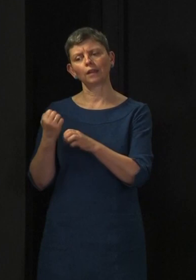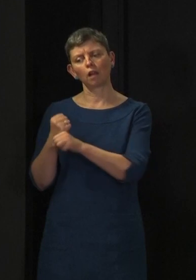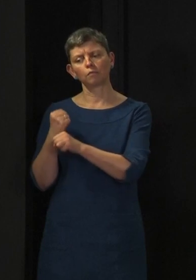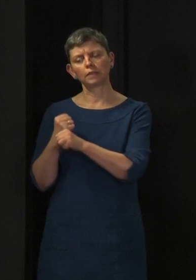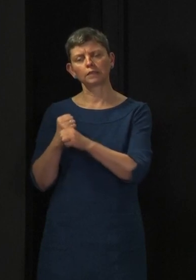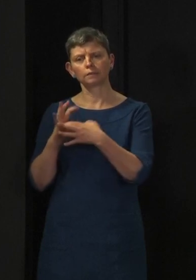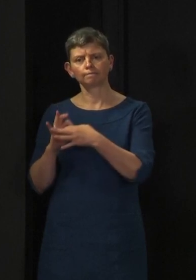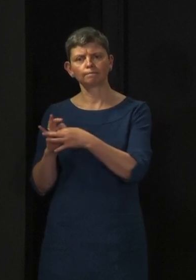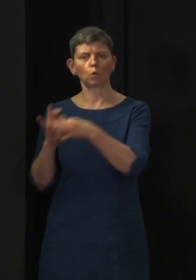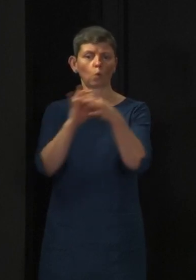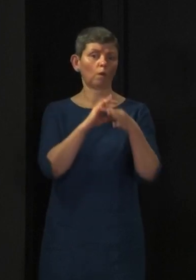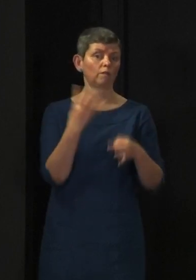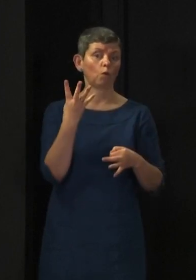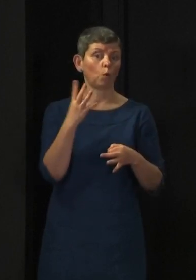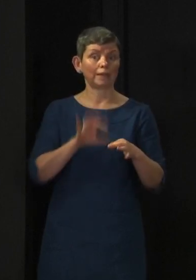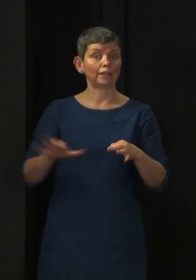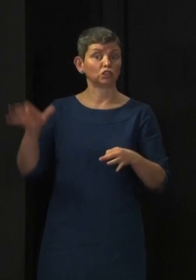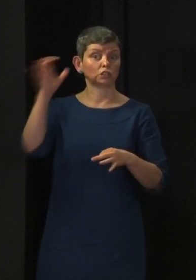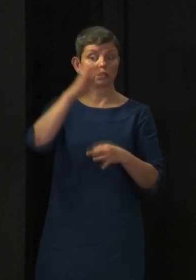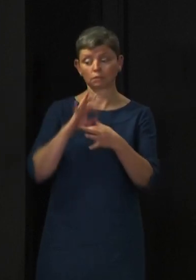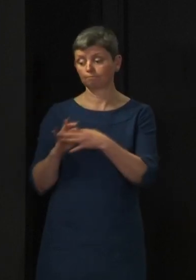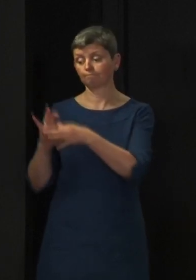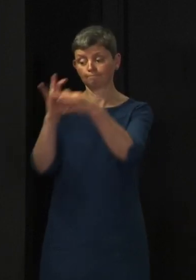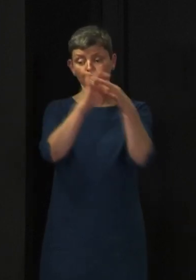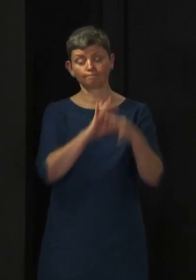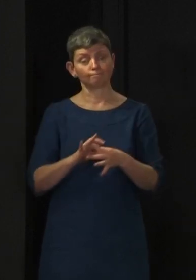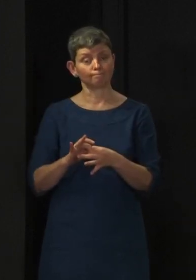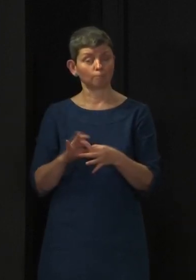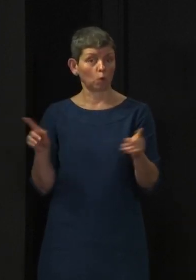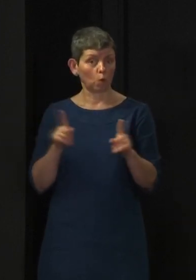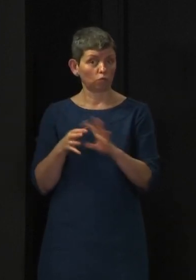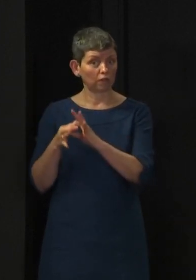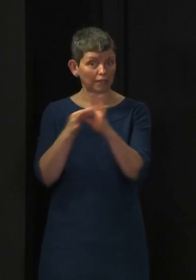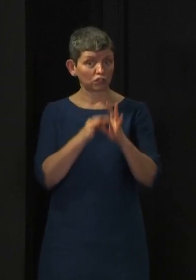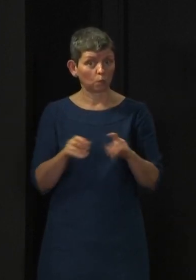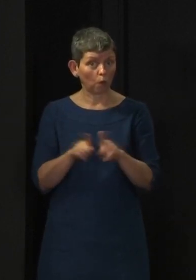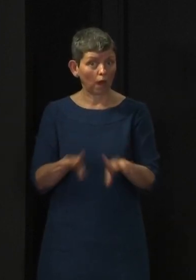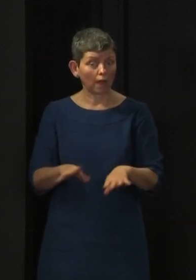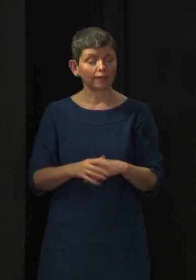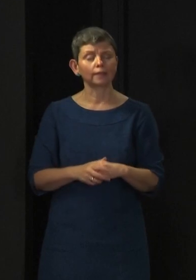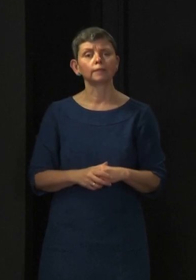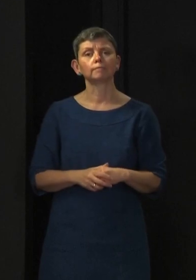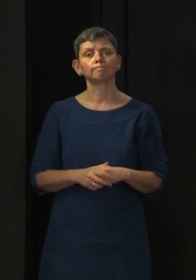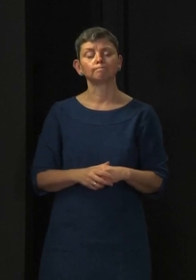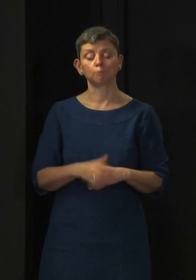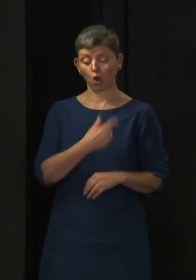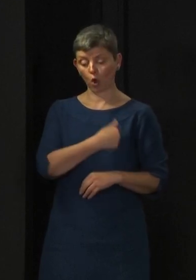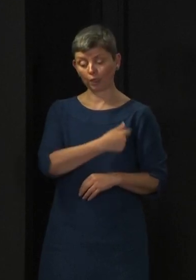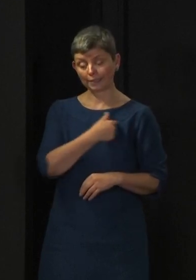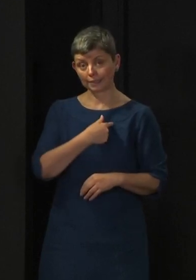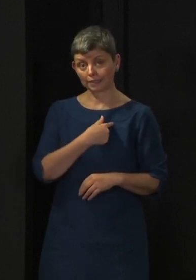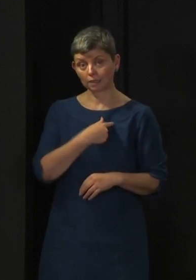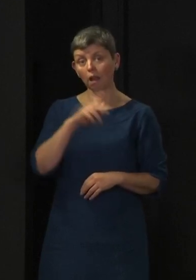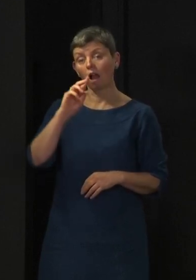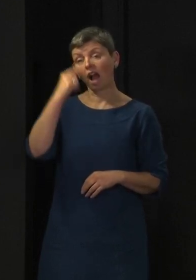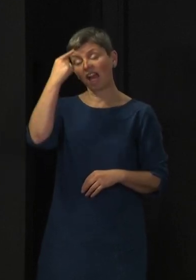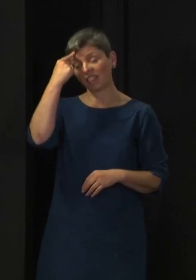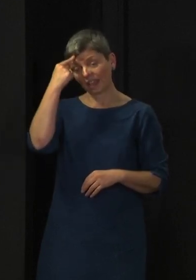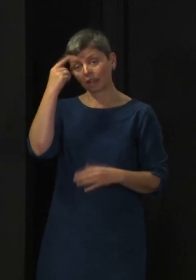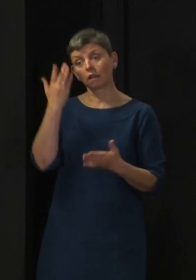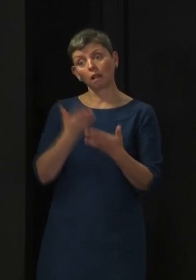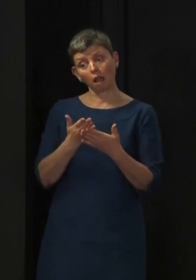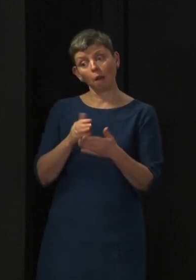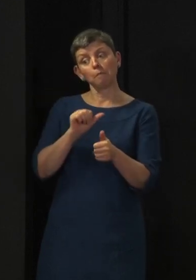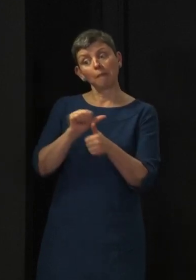four nations, I'll just be candid. I think at this particular point in time, better than they have